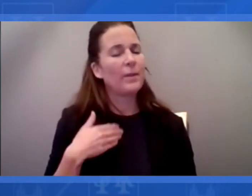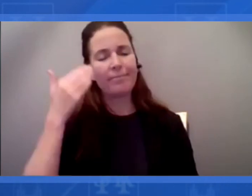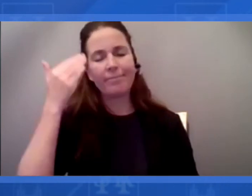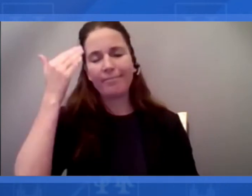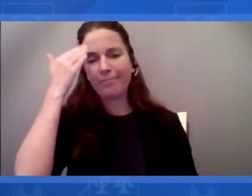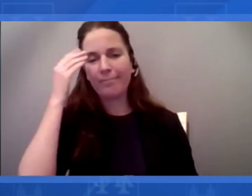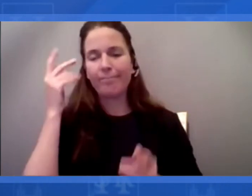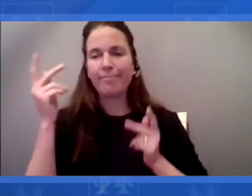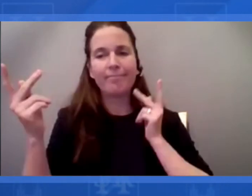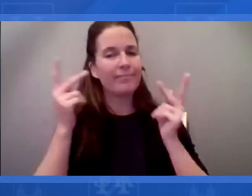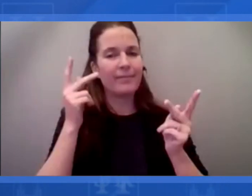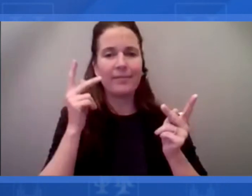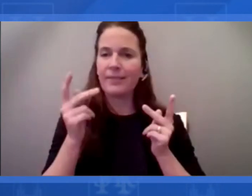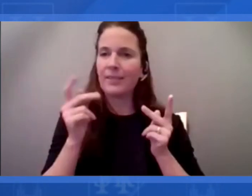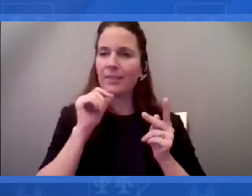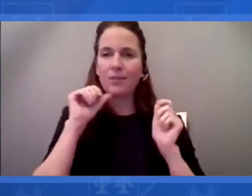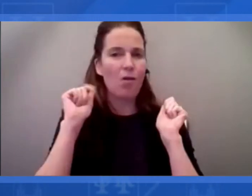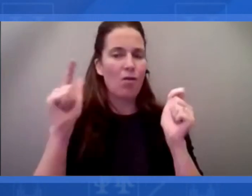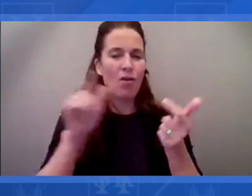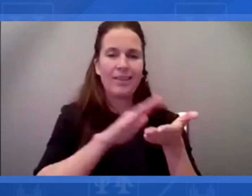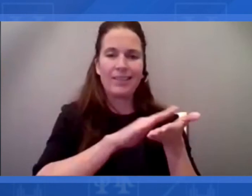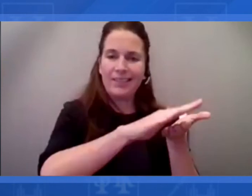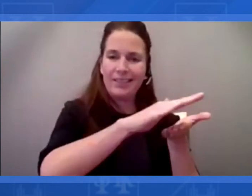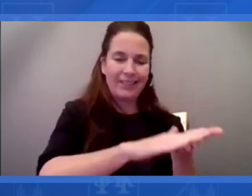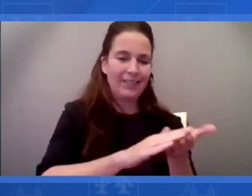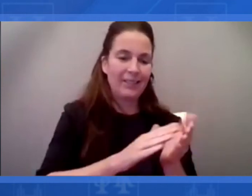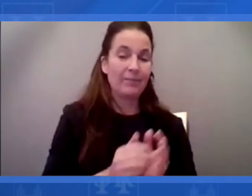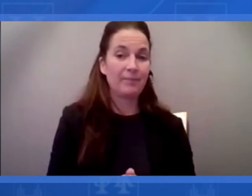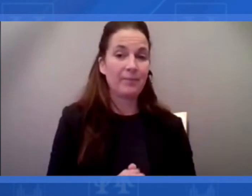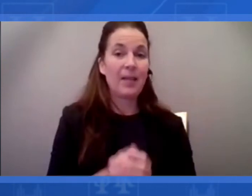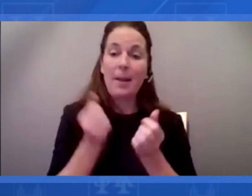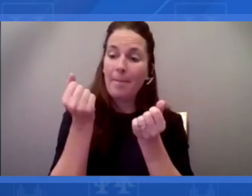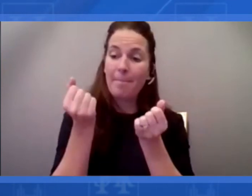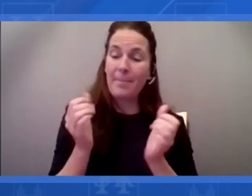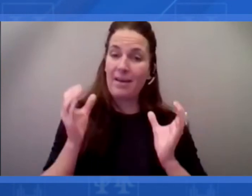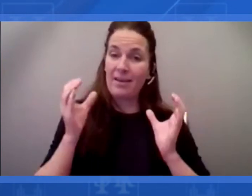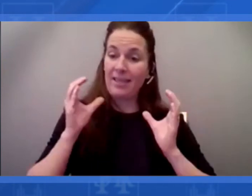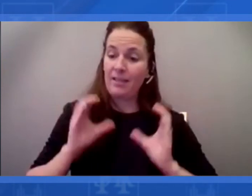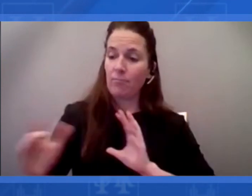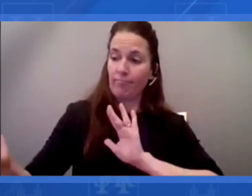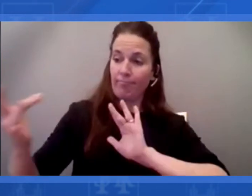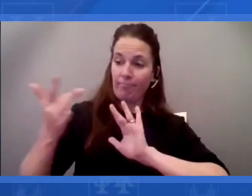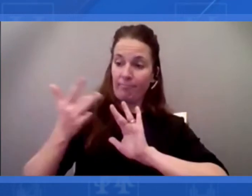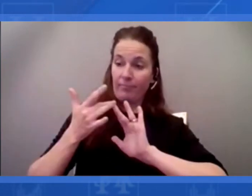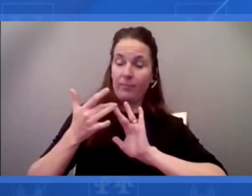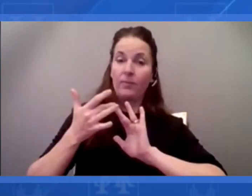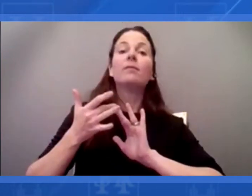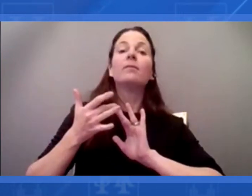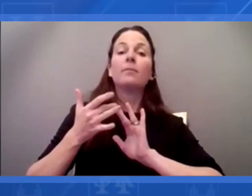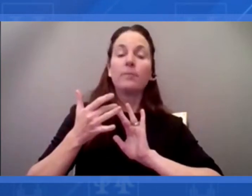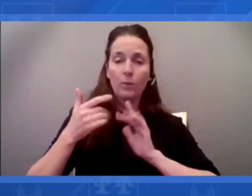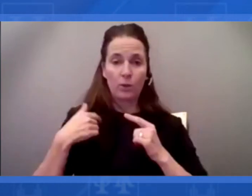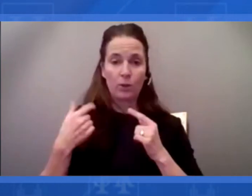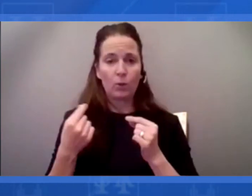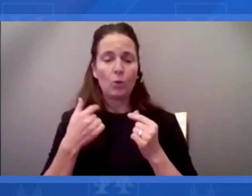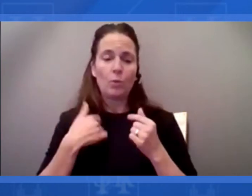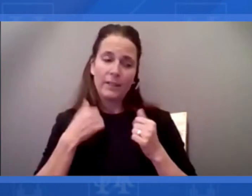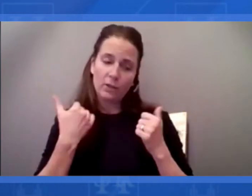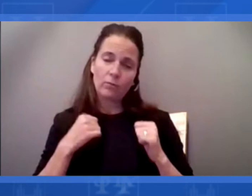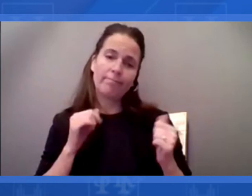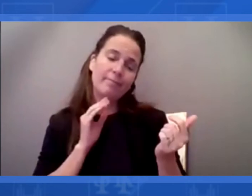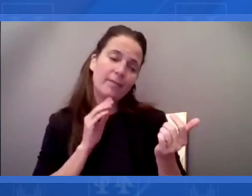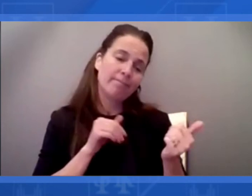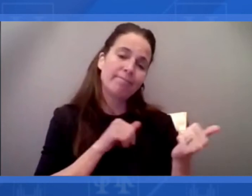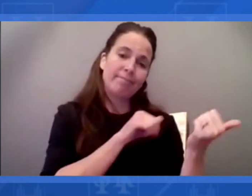see, and we're often able to have these issues addressed quickly. In addition, if transit